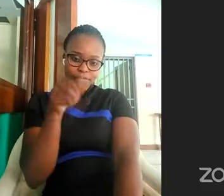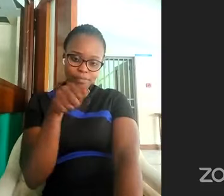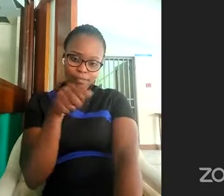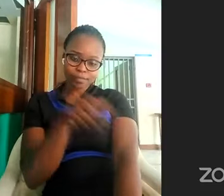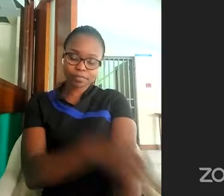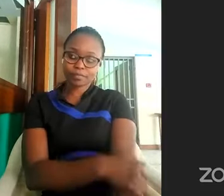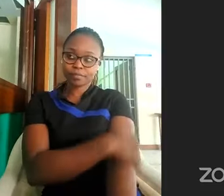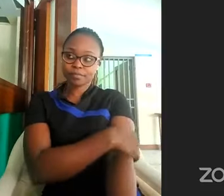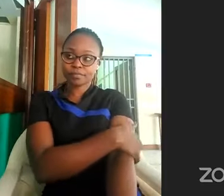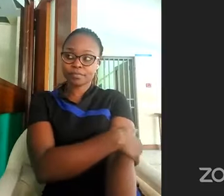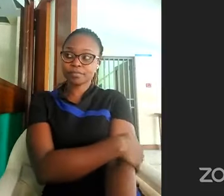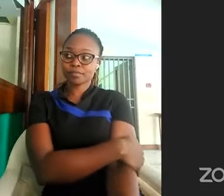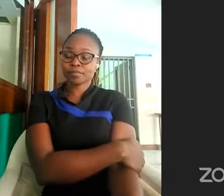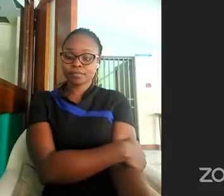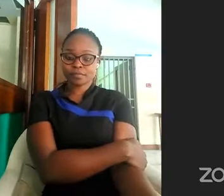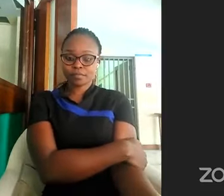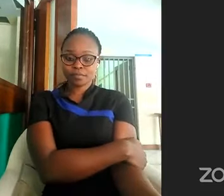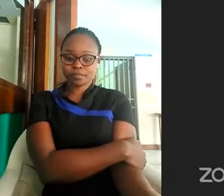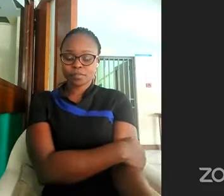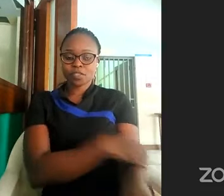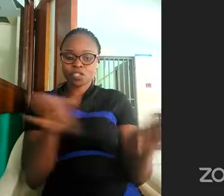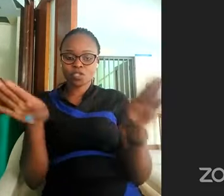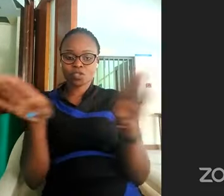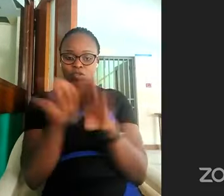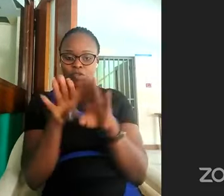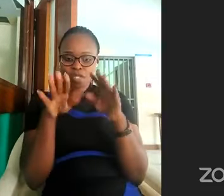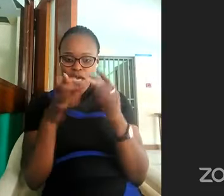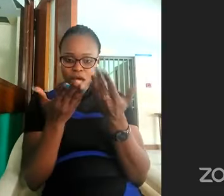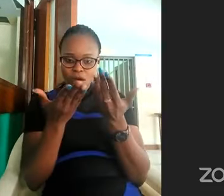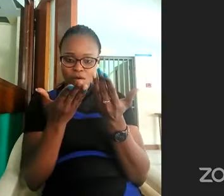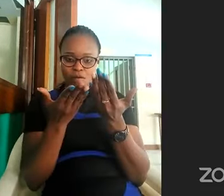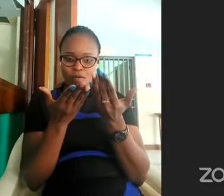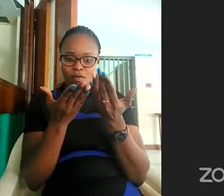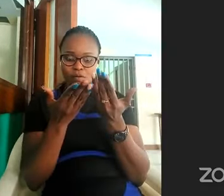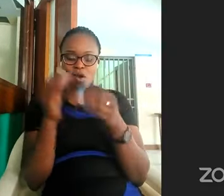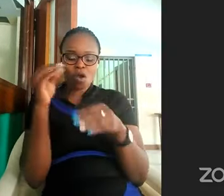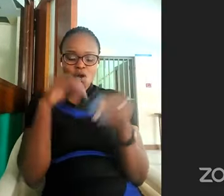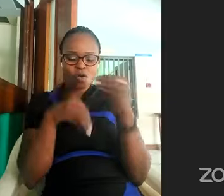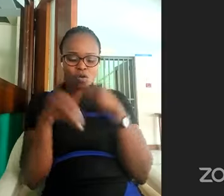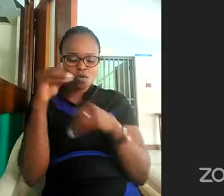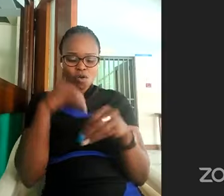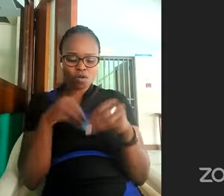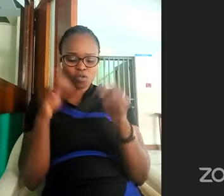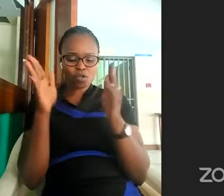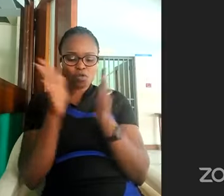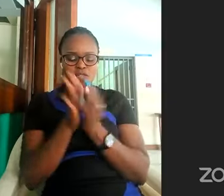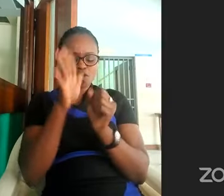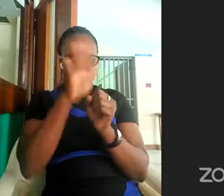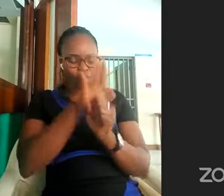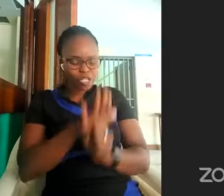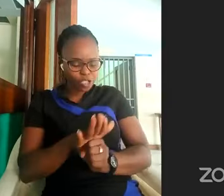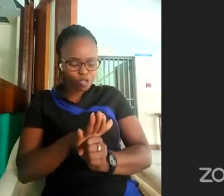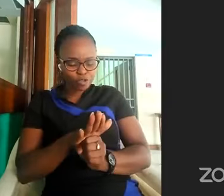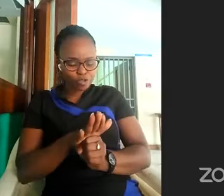Thank you. So to close up this session, corruption and discrimination go hand in hand. The experiences shared